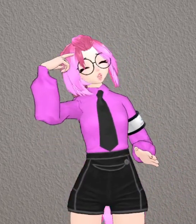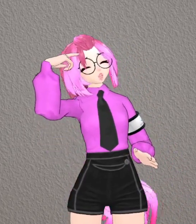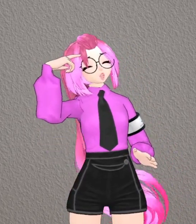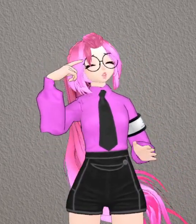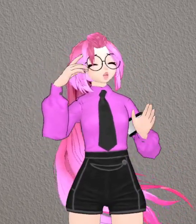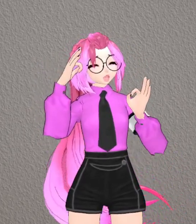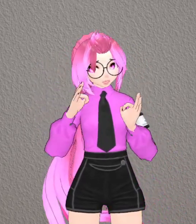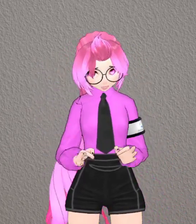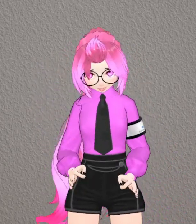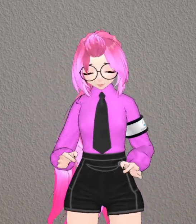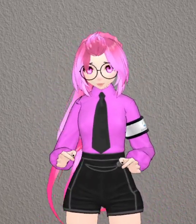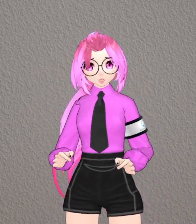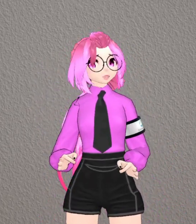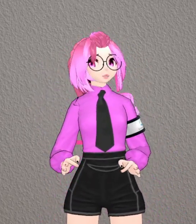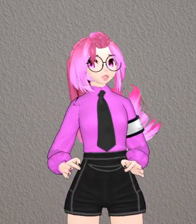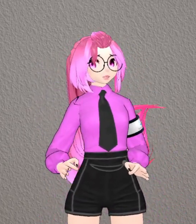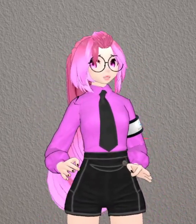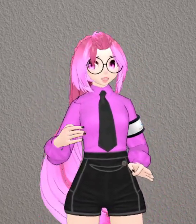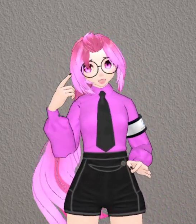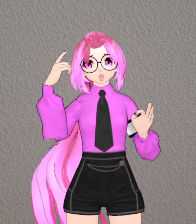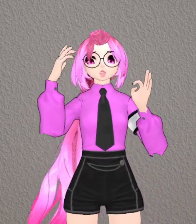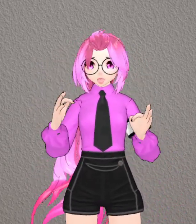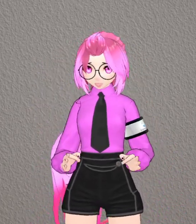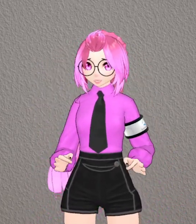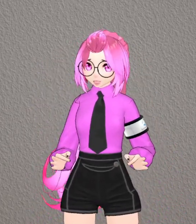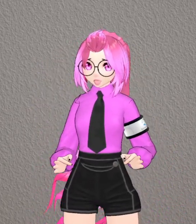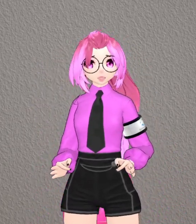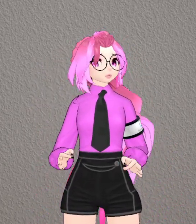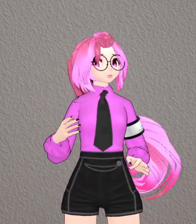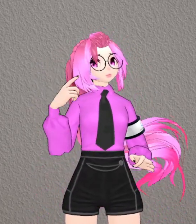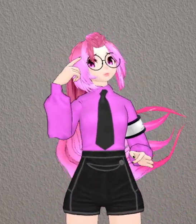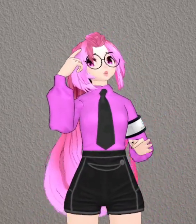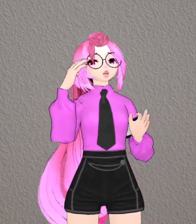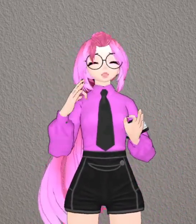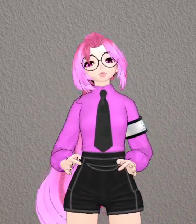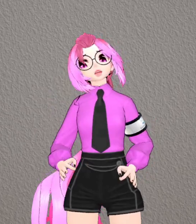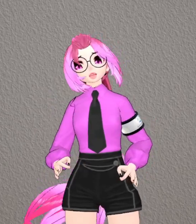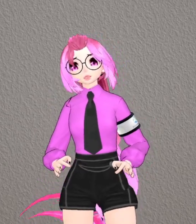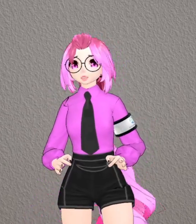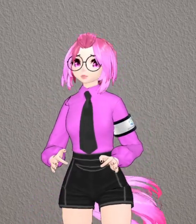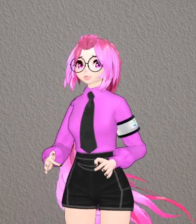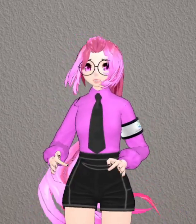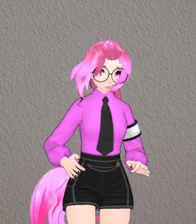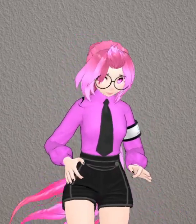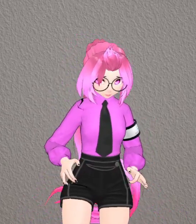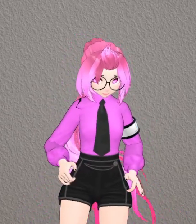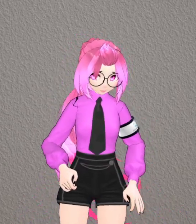taking that thought and you're like, poof, like pushing it down. I decide this.